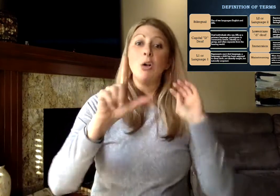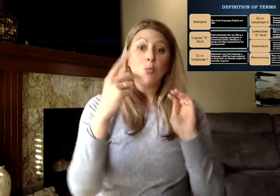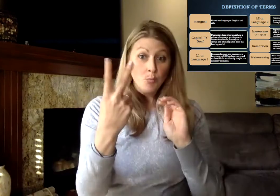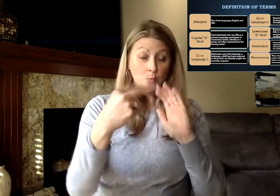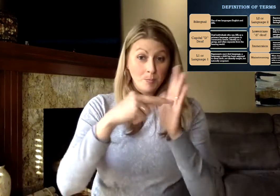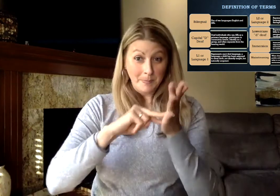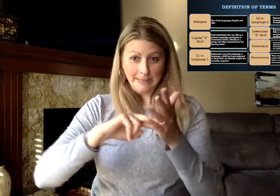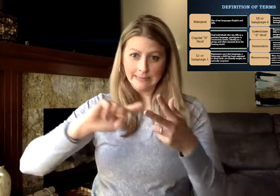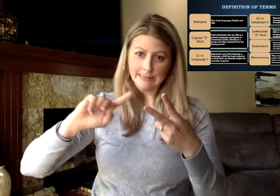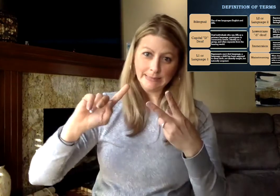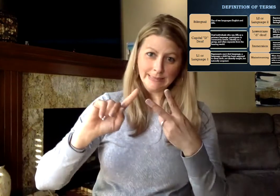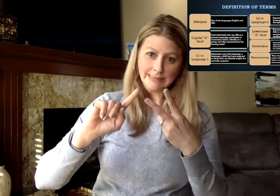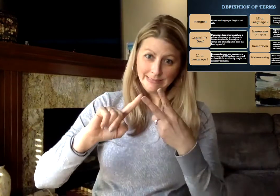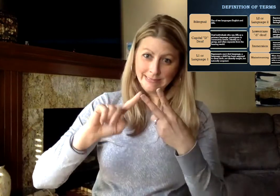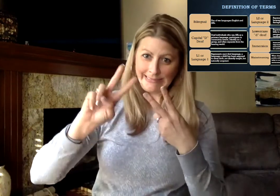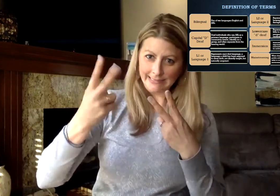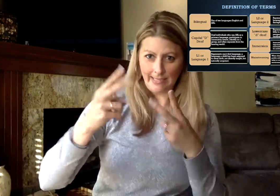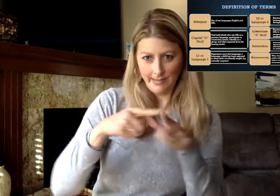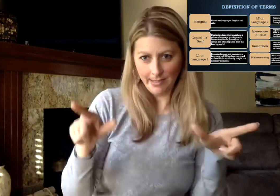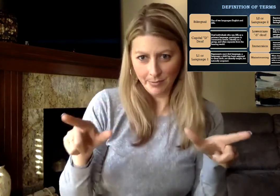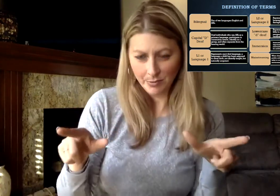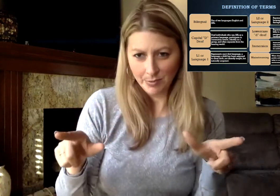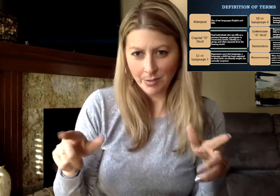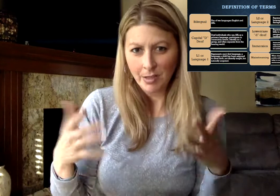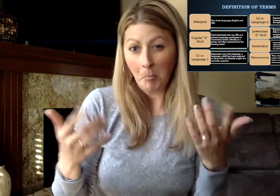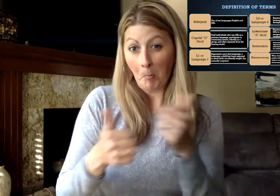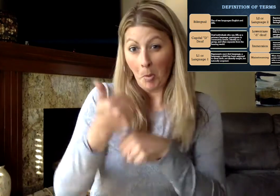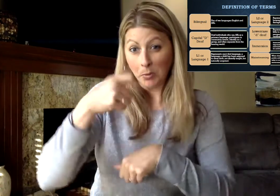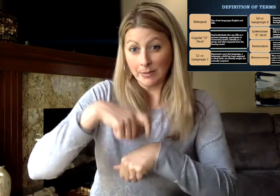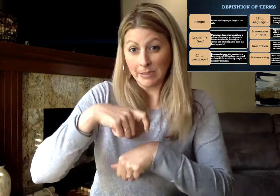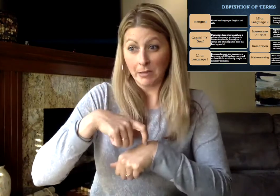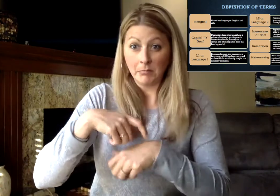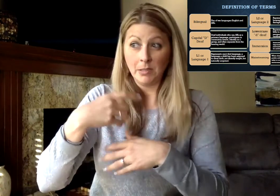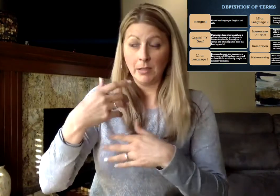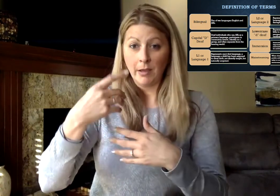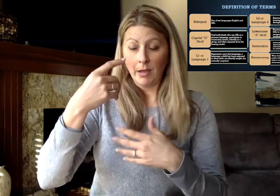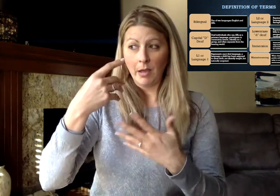they're deaf, that's an L1 language. L2 means it's a second language. Most of the time,